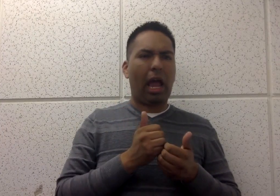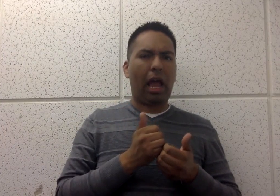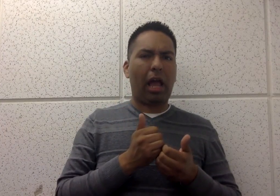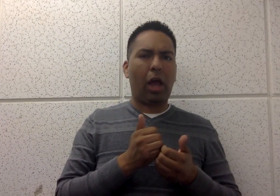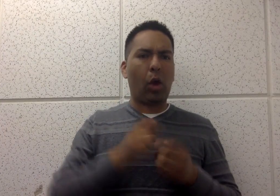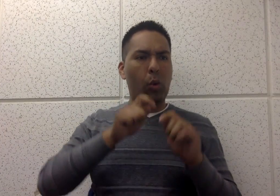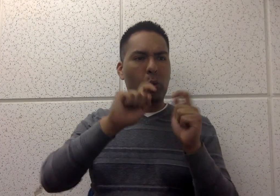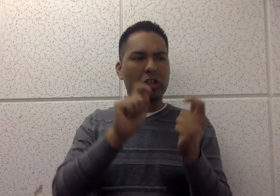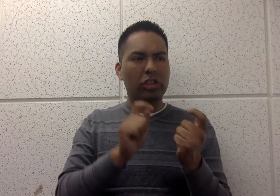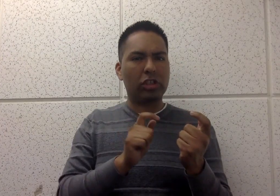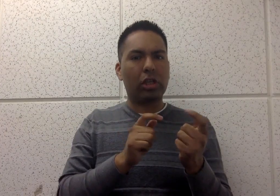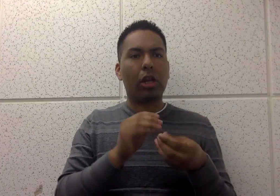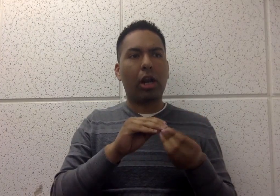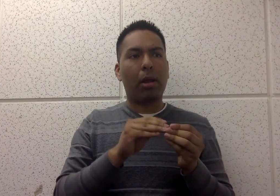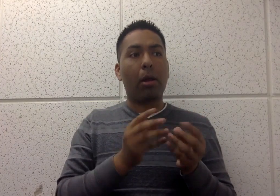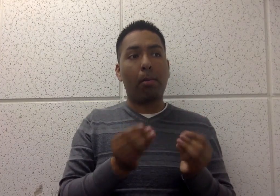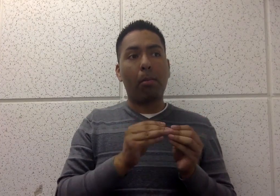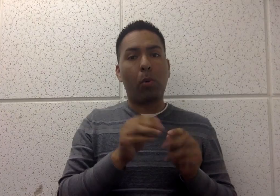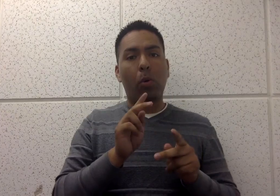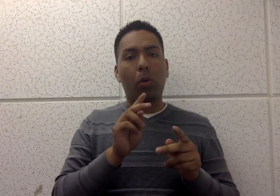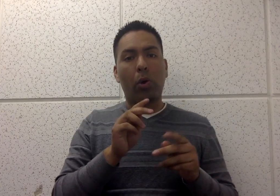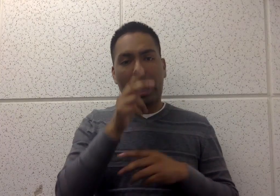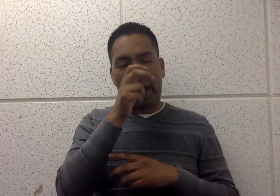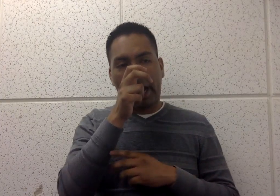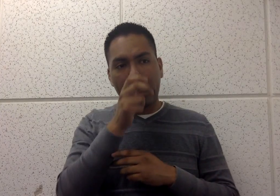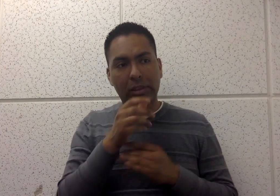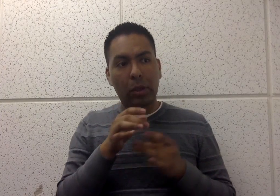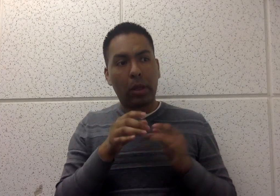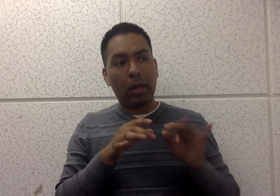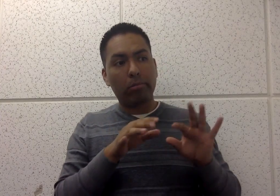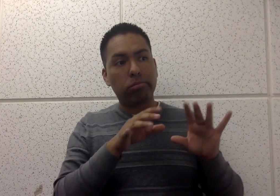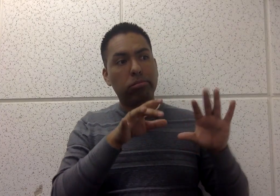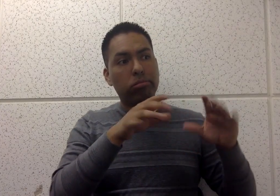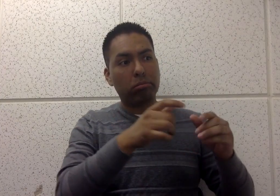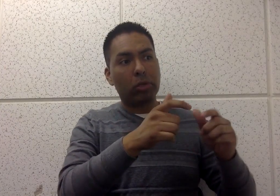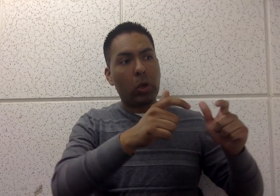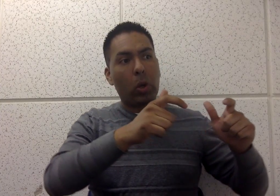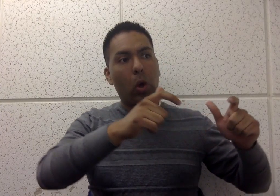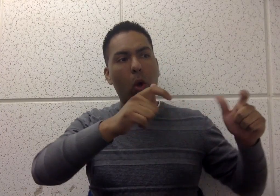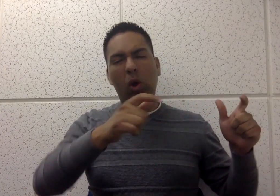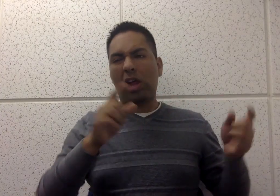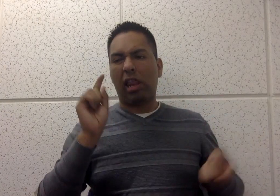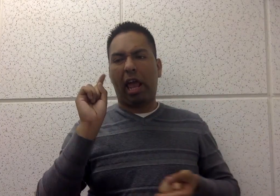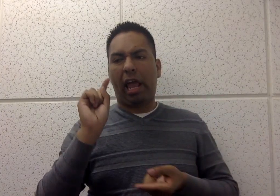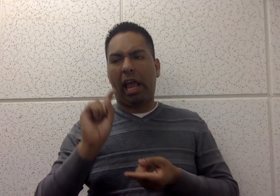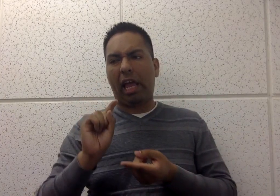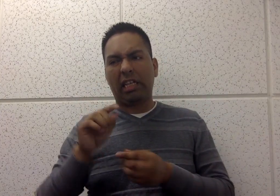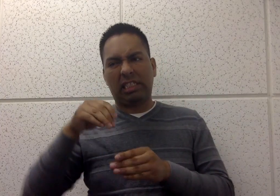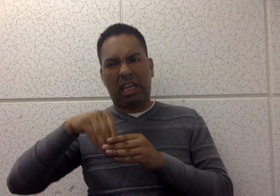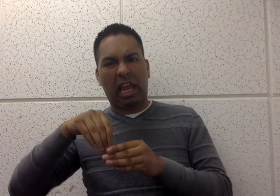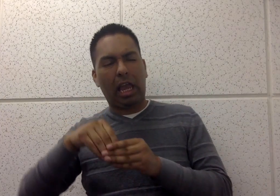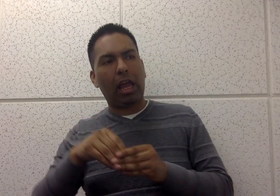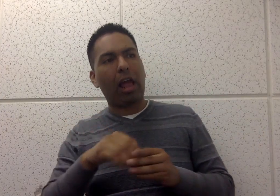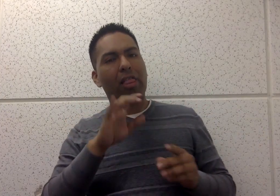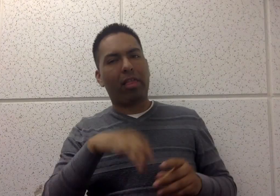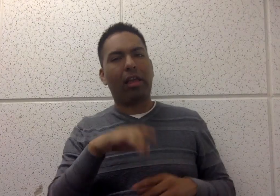adjust the numbers of workers performing each task? And that's the process that I call task allocation. And in harvester ants, I